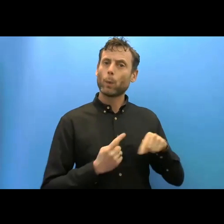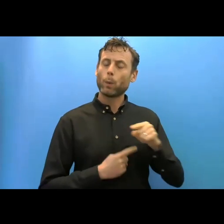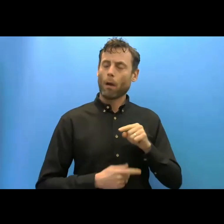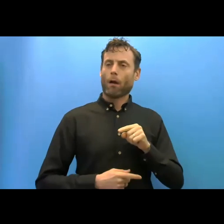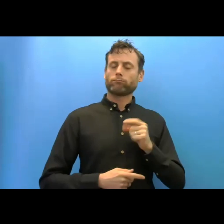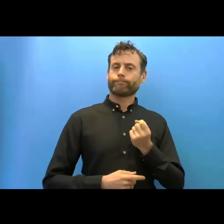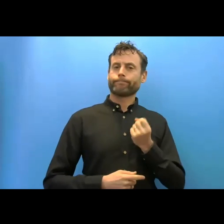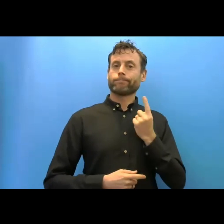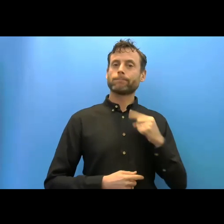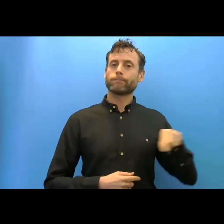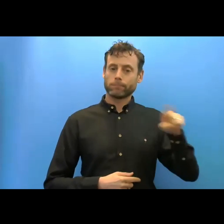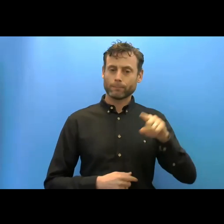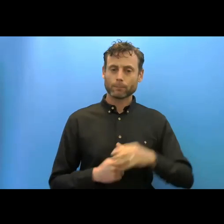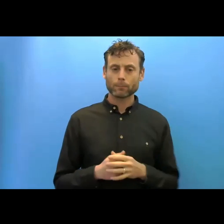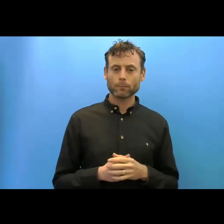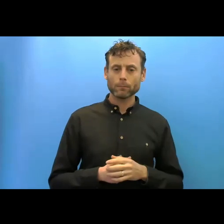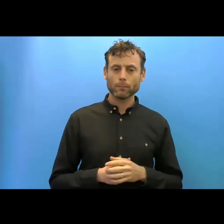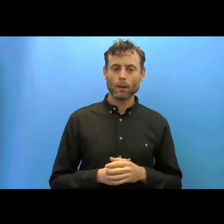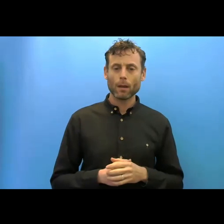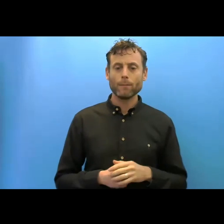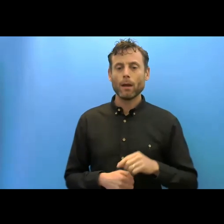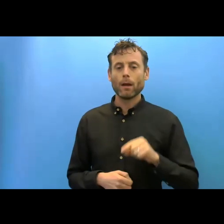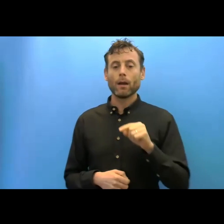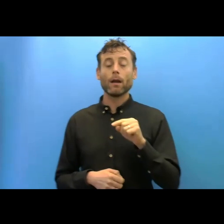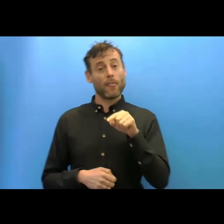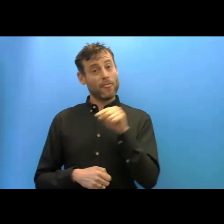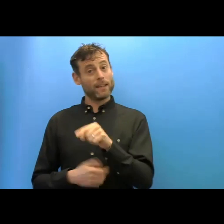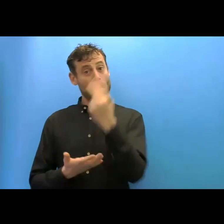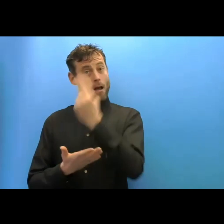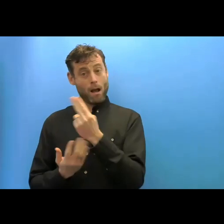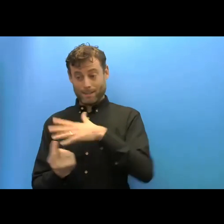But since then, the work was picked up by various